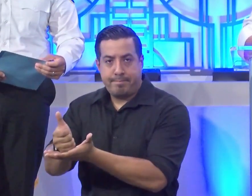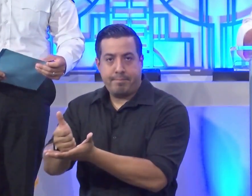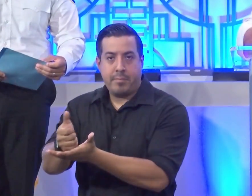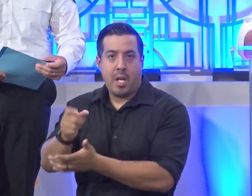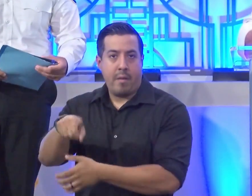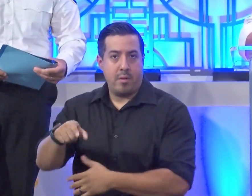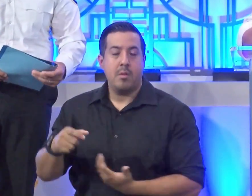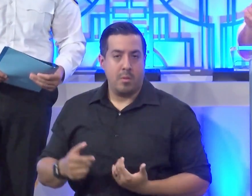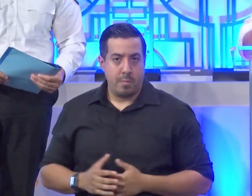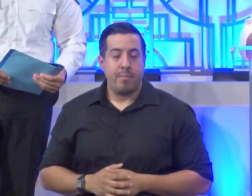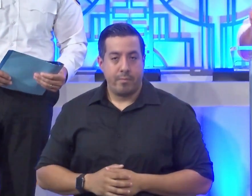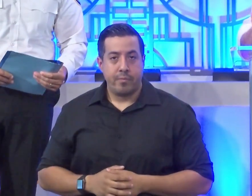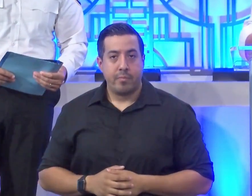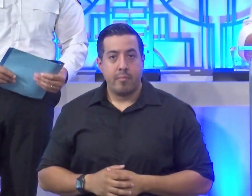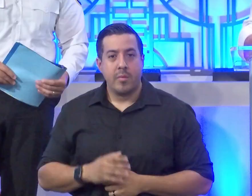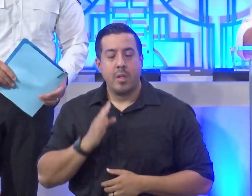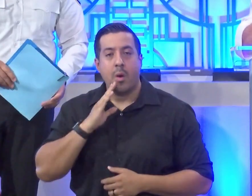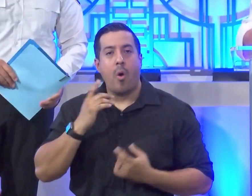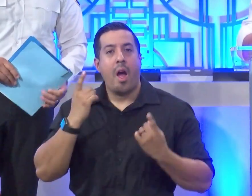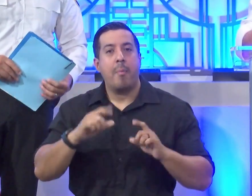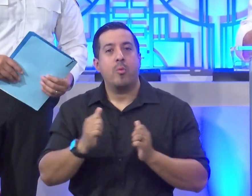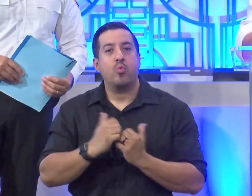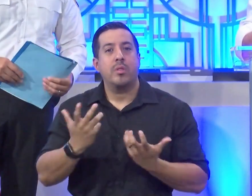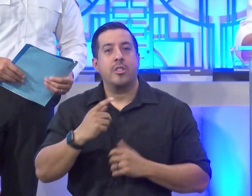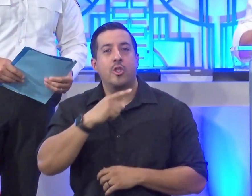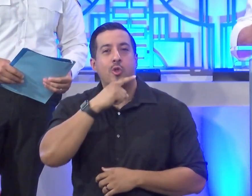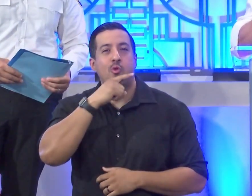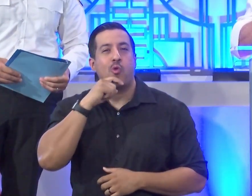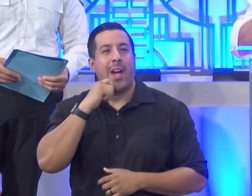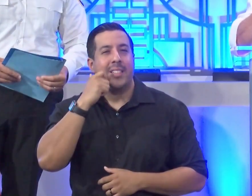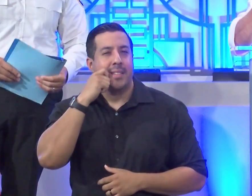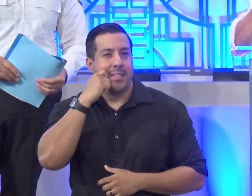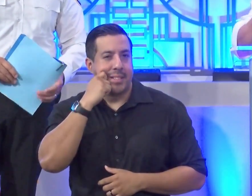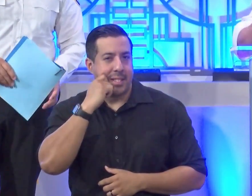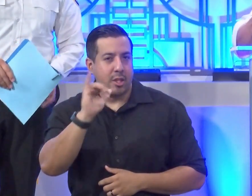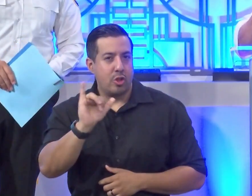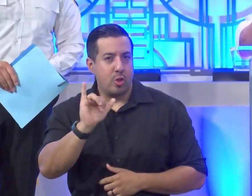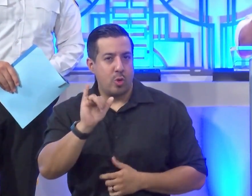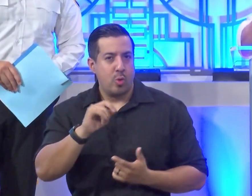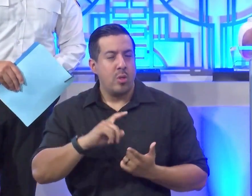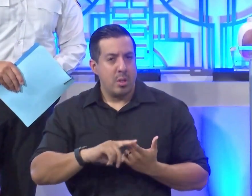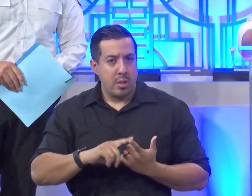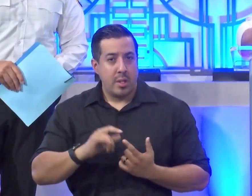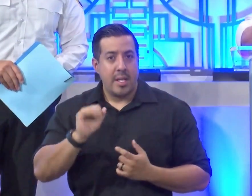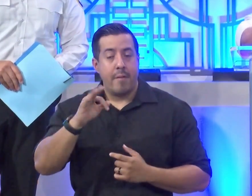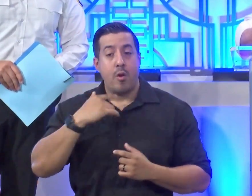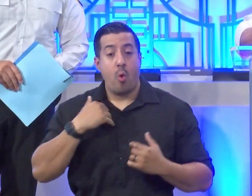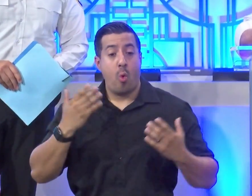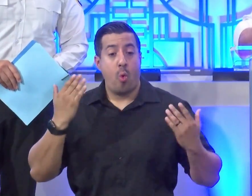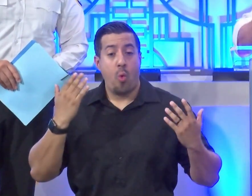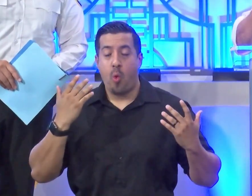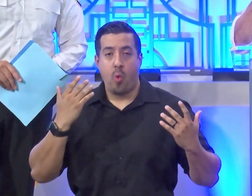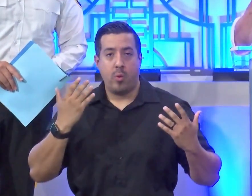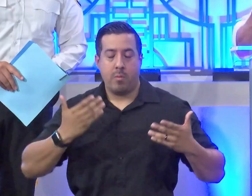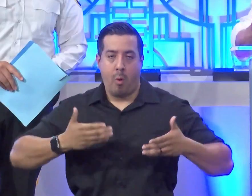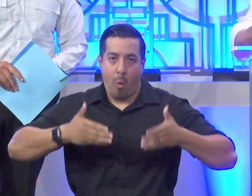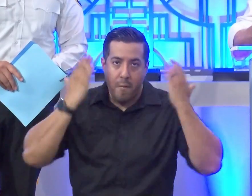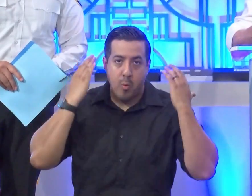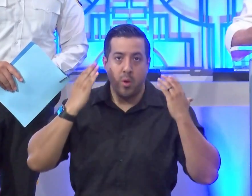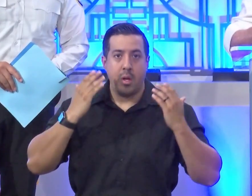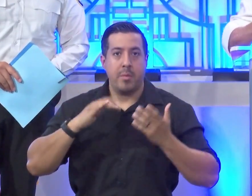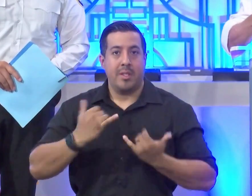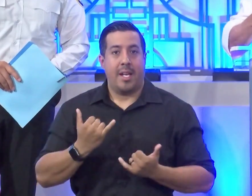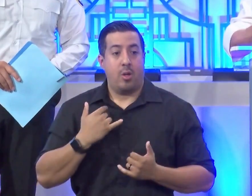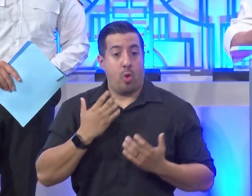them. That is often coupled with dry skin. I said that it occurs when your body's cooling mechanisms get overwhelmed. Well, your prime